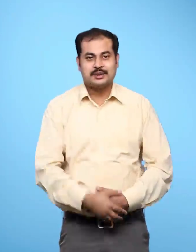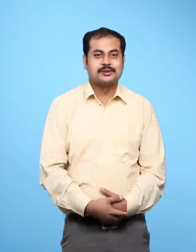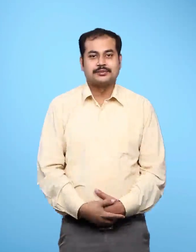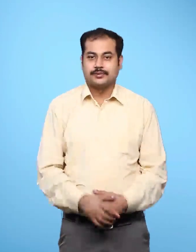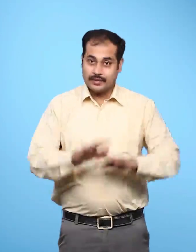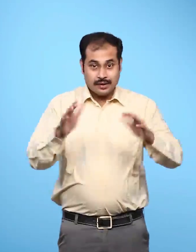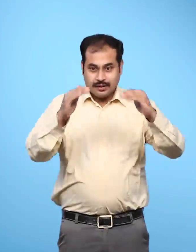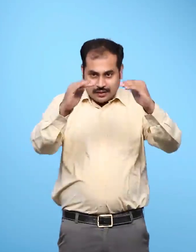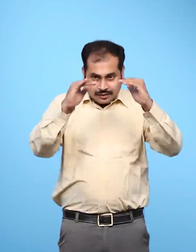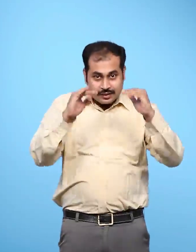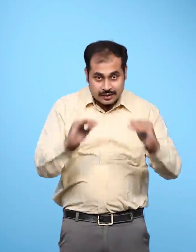C. Footnote C.